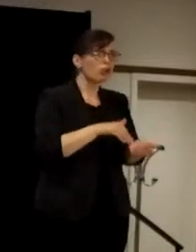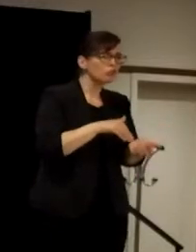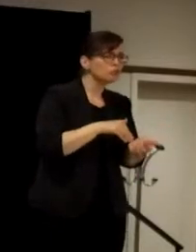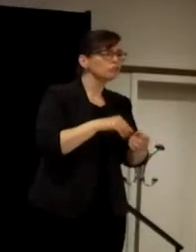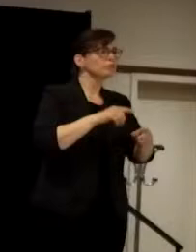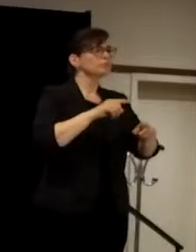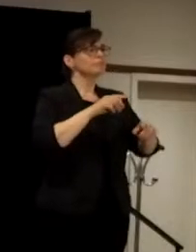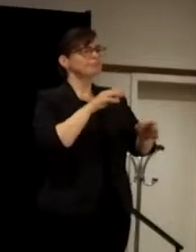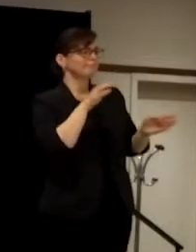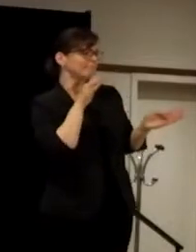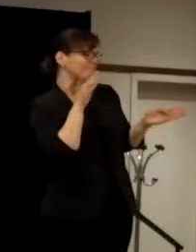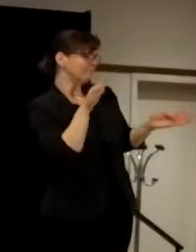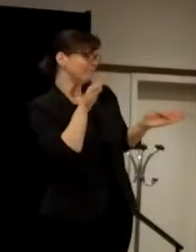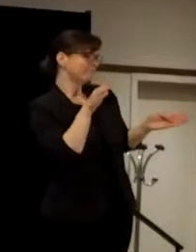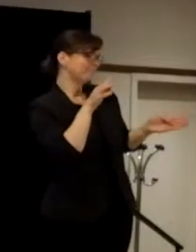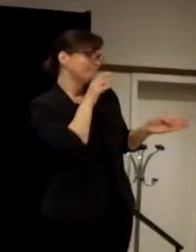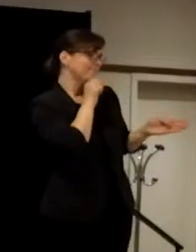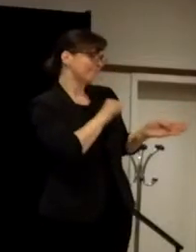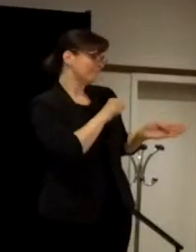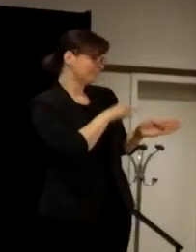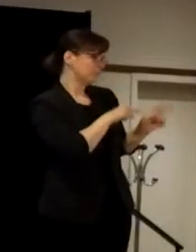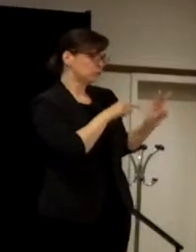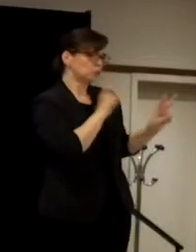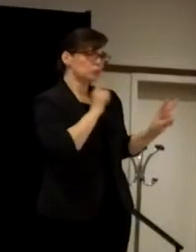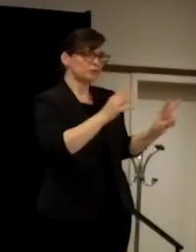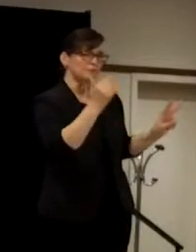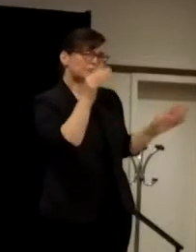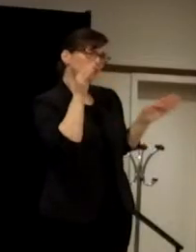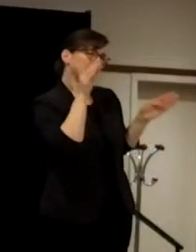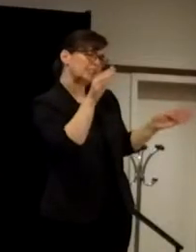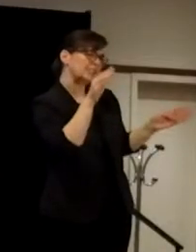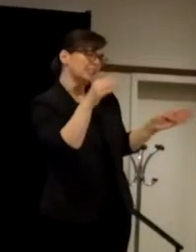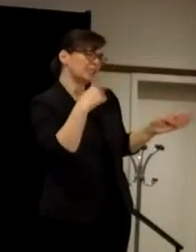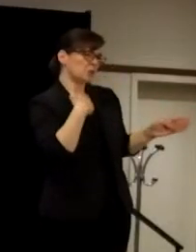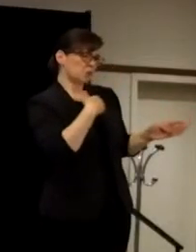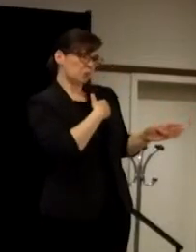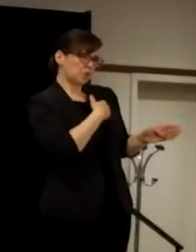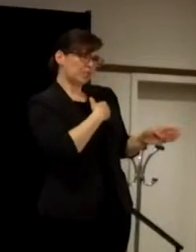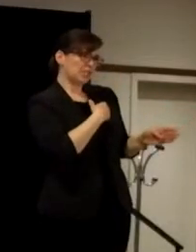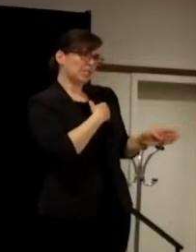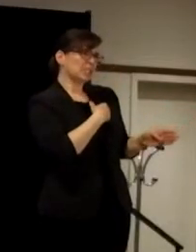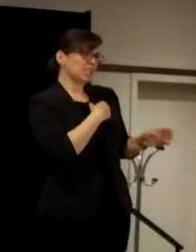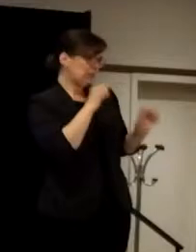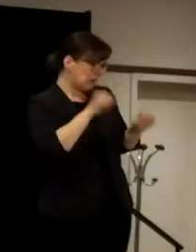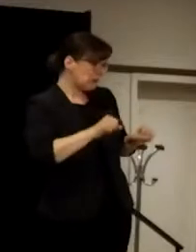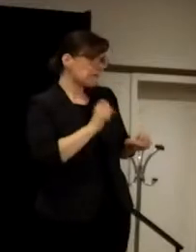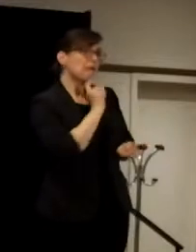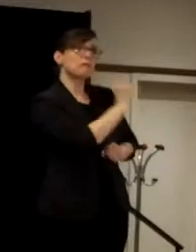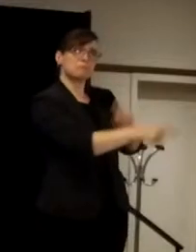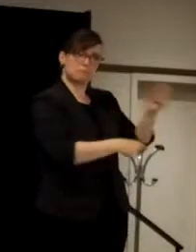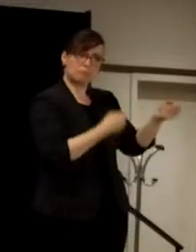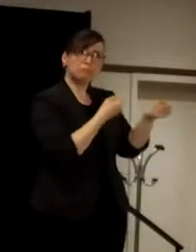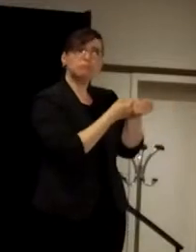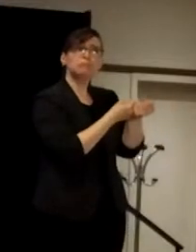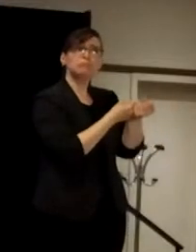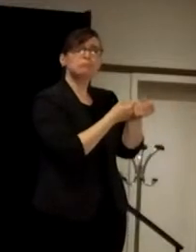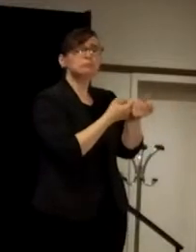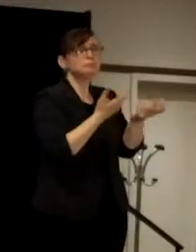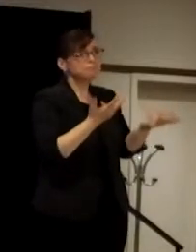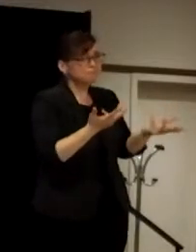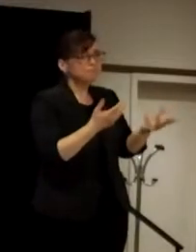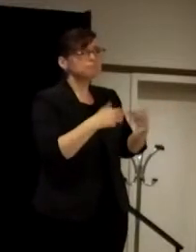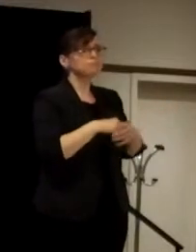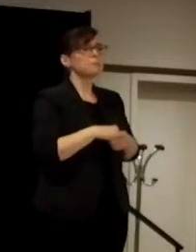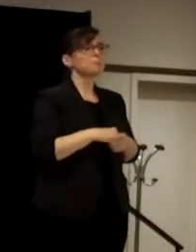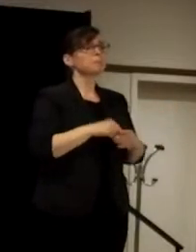demographic, I still think we can take a lead in that. But I think it changes a little bit after you're through that